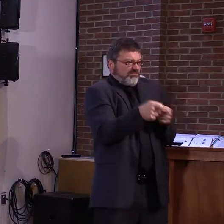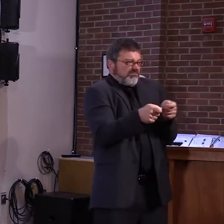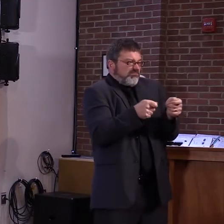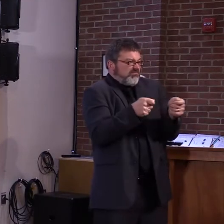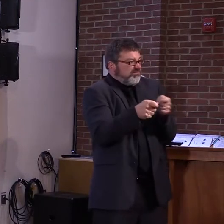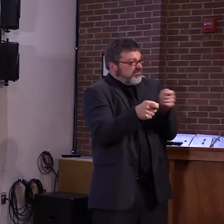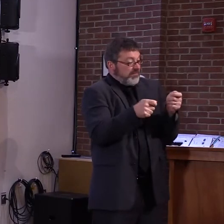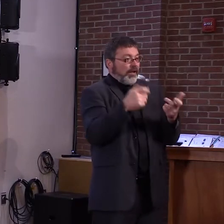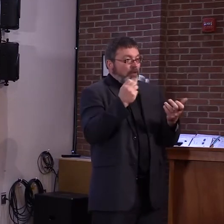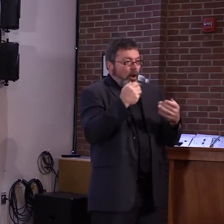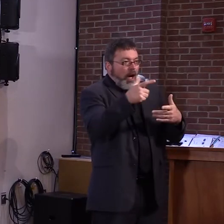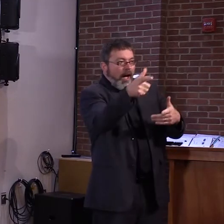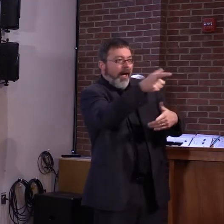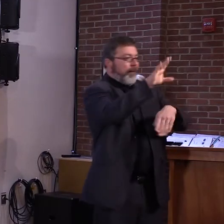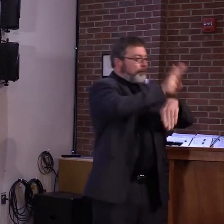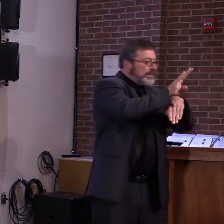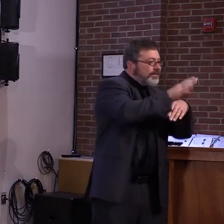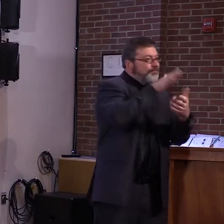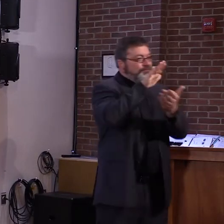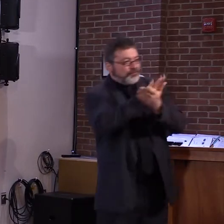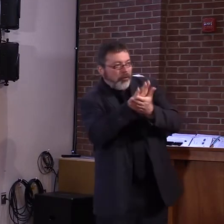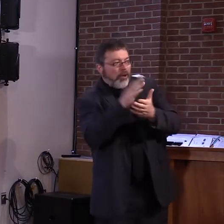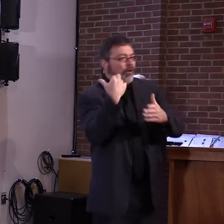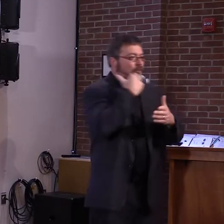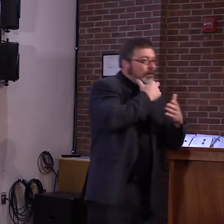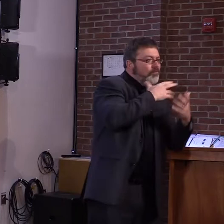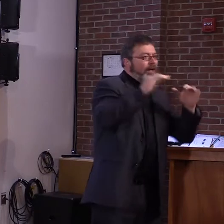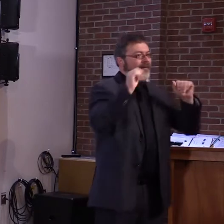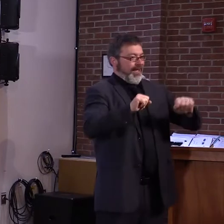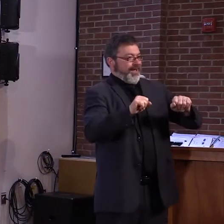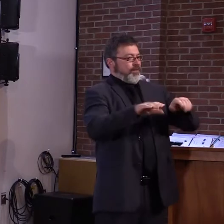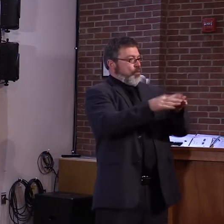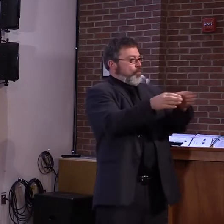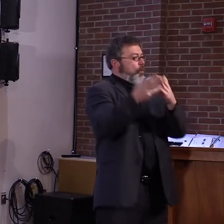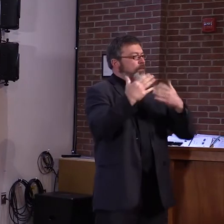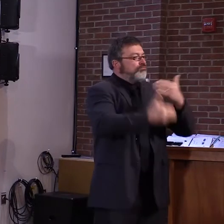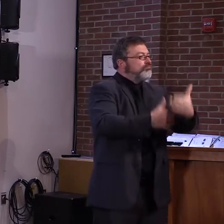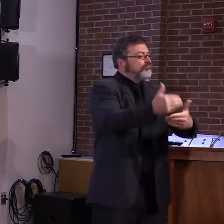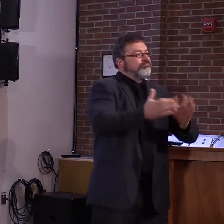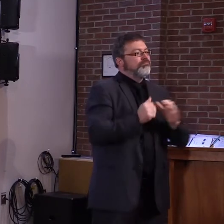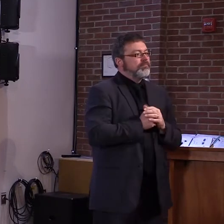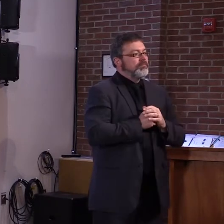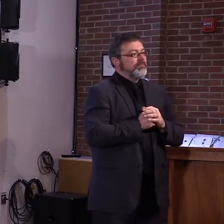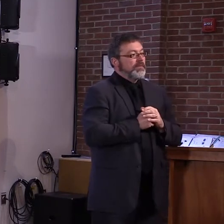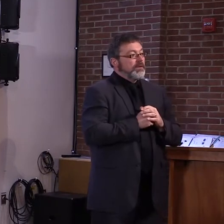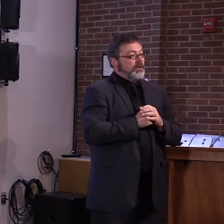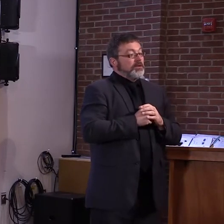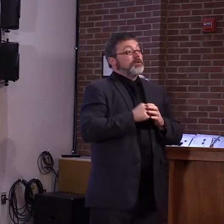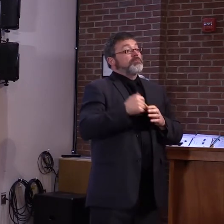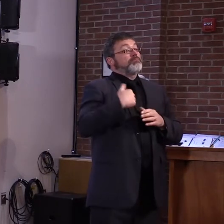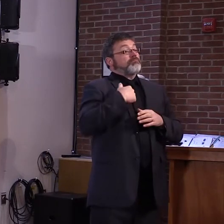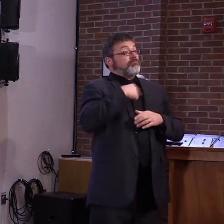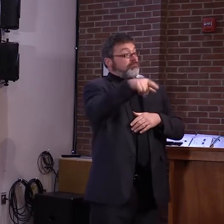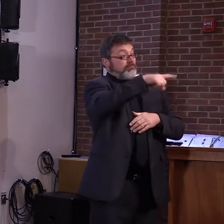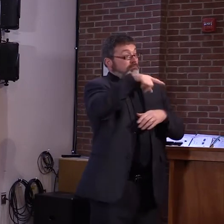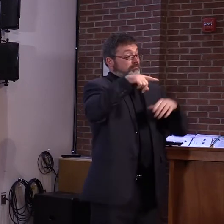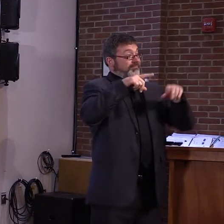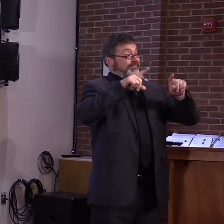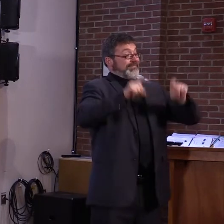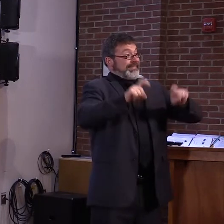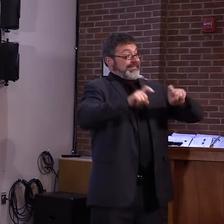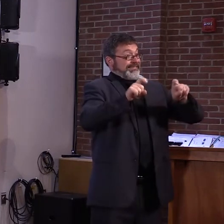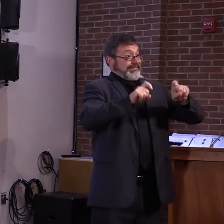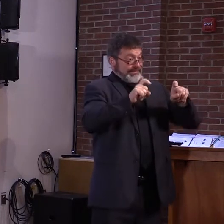their teachers, and staff safe. Vermont's turnaround time for lab results is 1 to 2.5 days, unlike